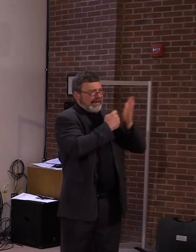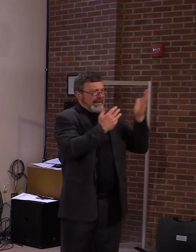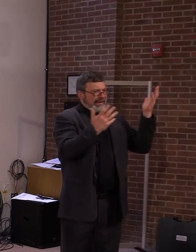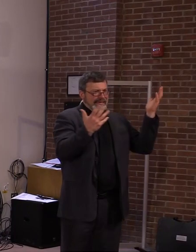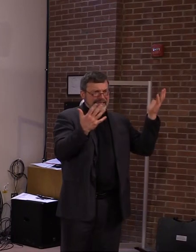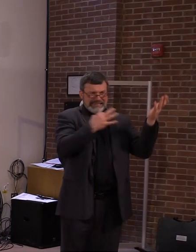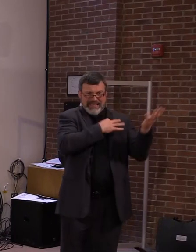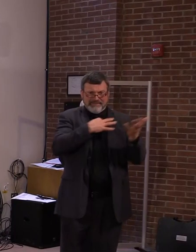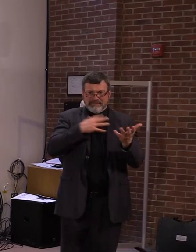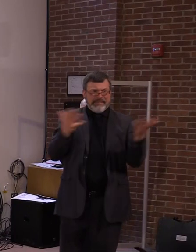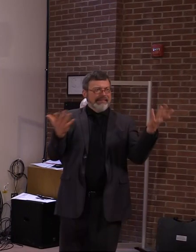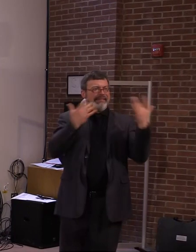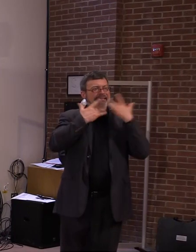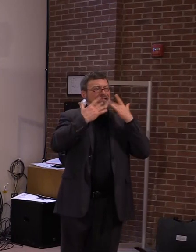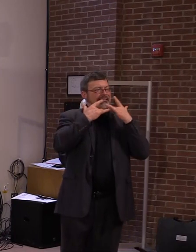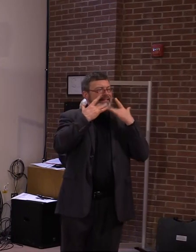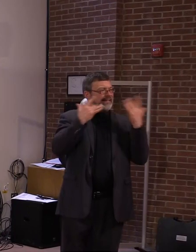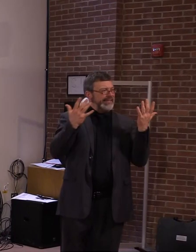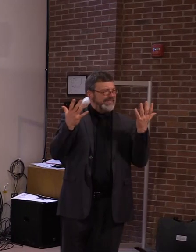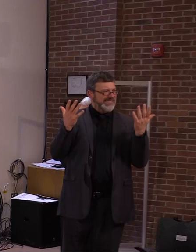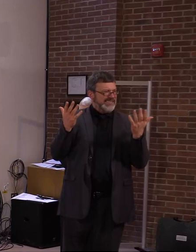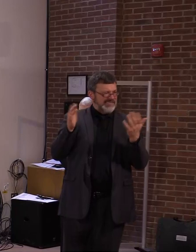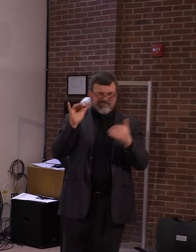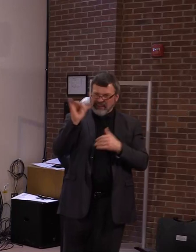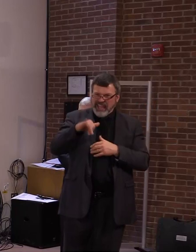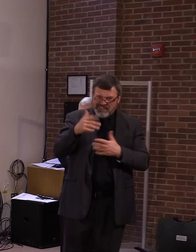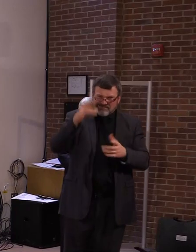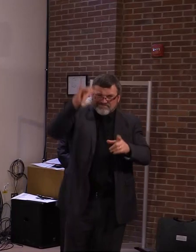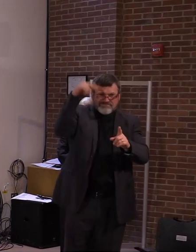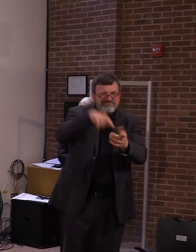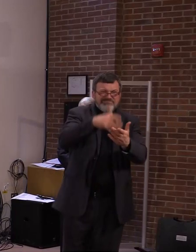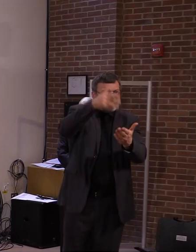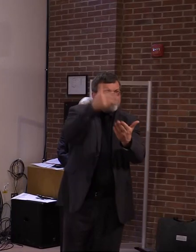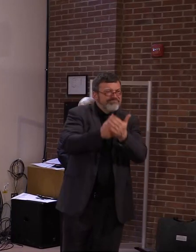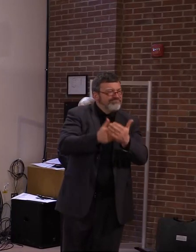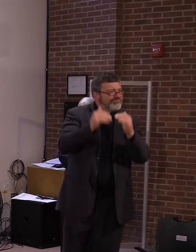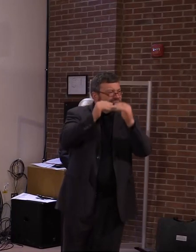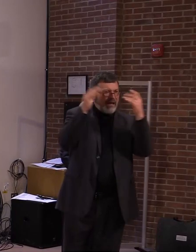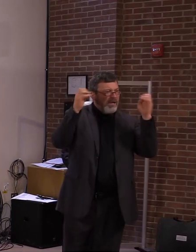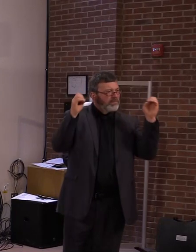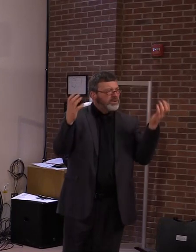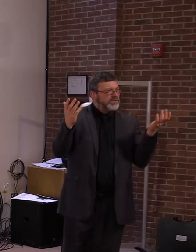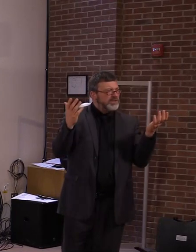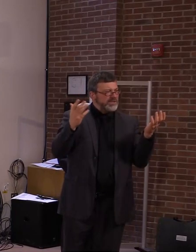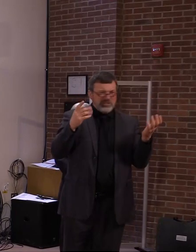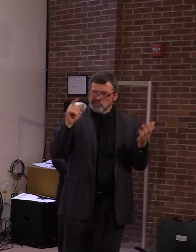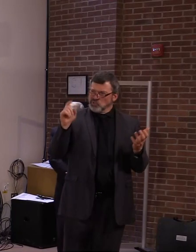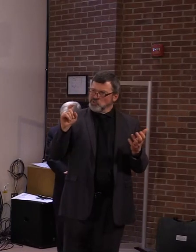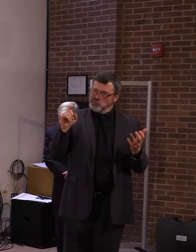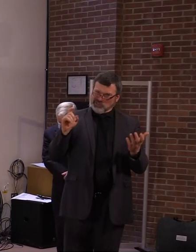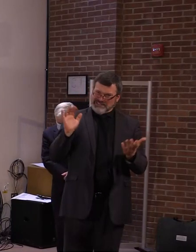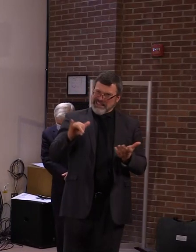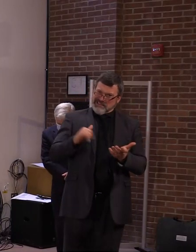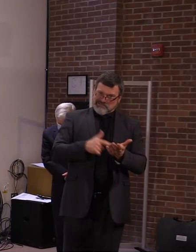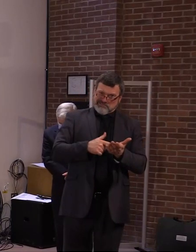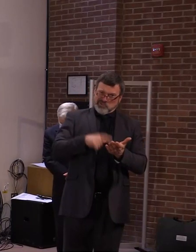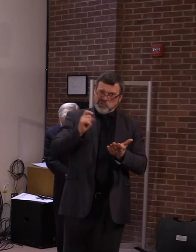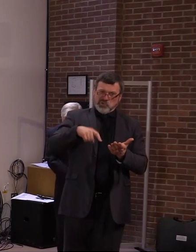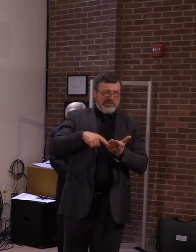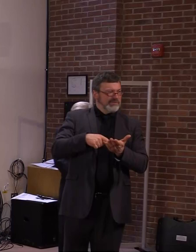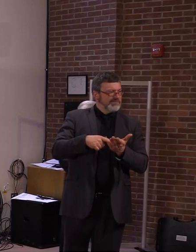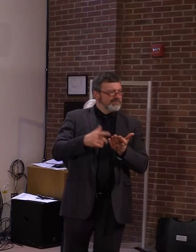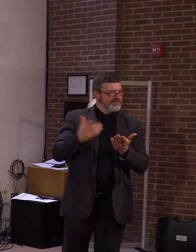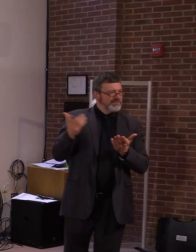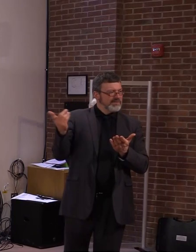isn't that an indicator that we're starting to get to a point where hospitals are overwhelmed and you could do some sort of